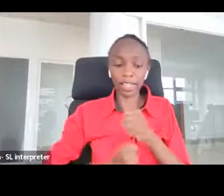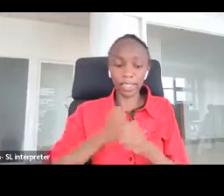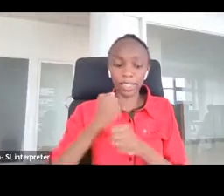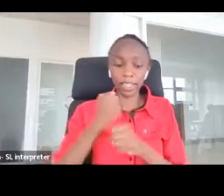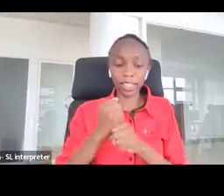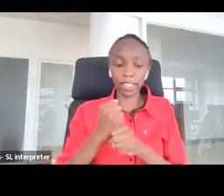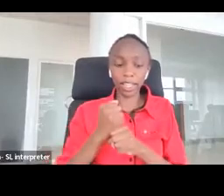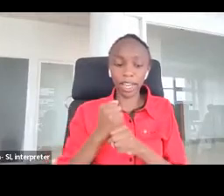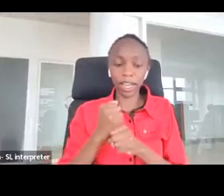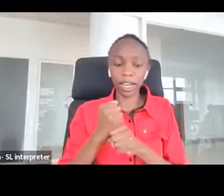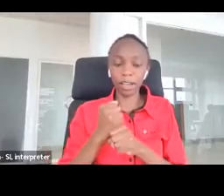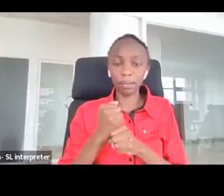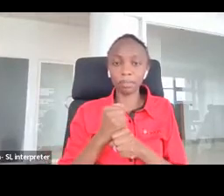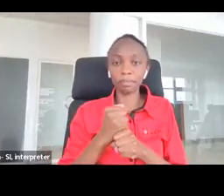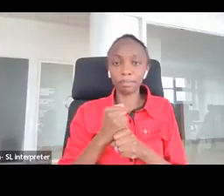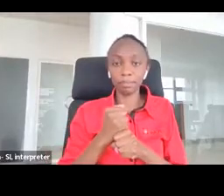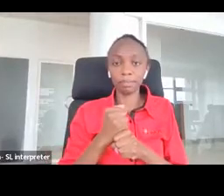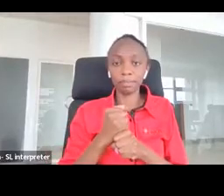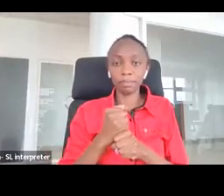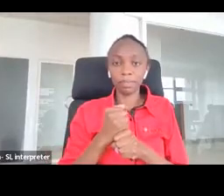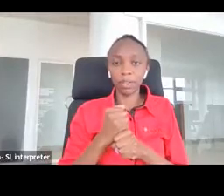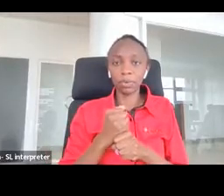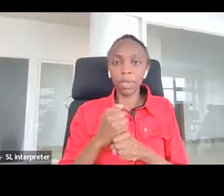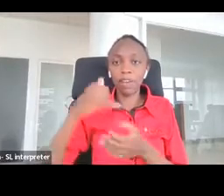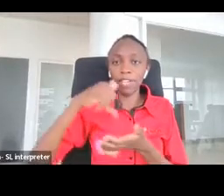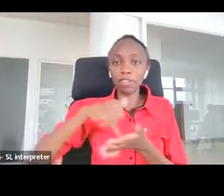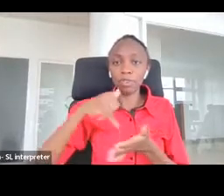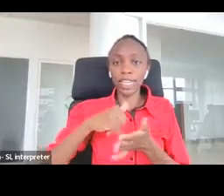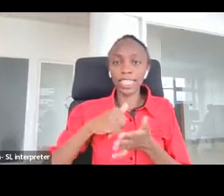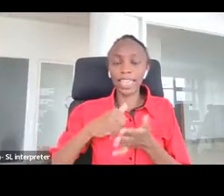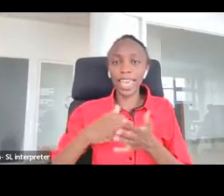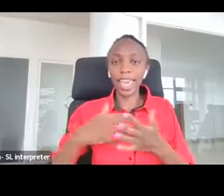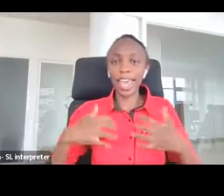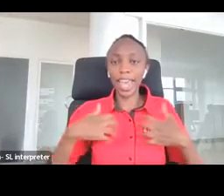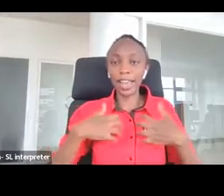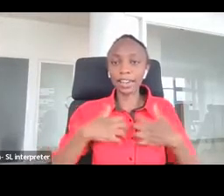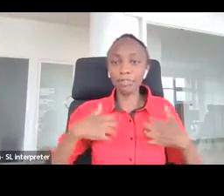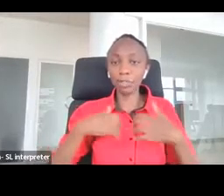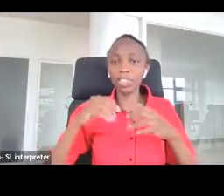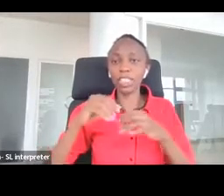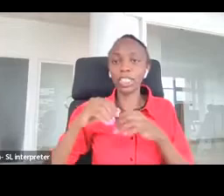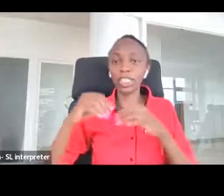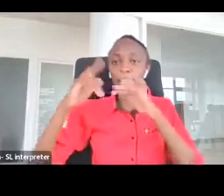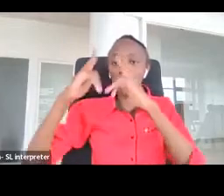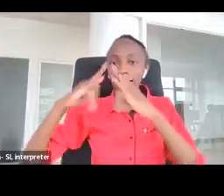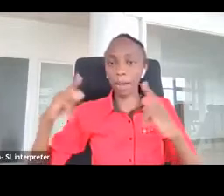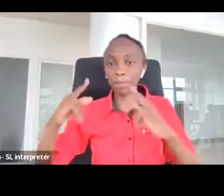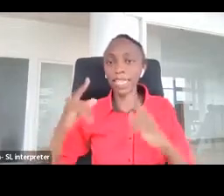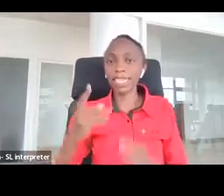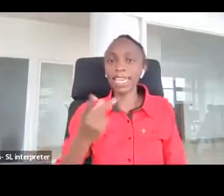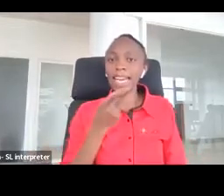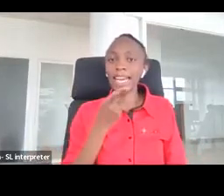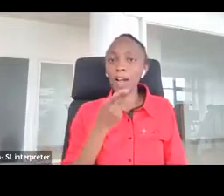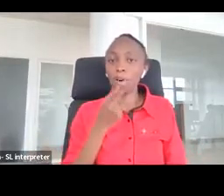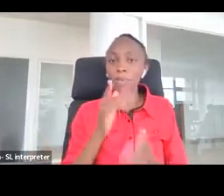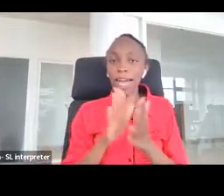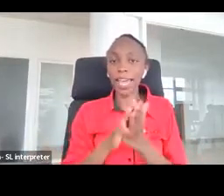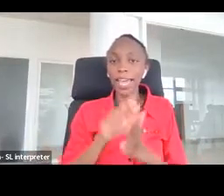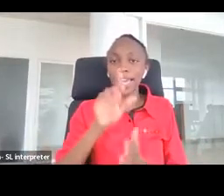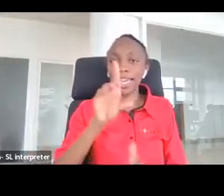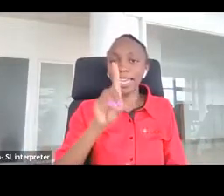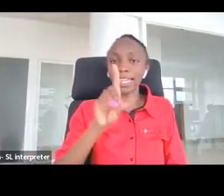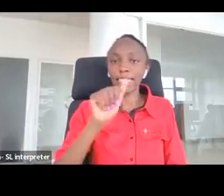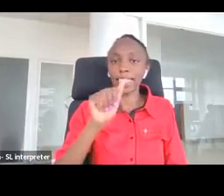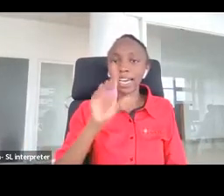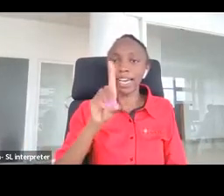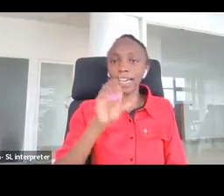that we've managed to include the refugee camps of Dadaab and Kakuma. And that's, I know, Michael, you've spent some